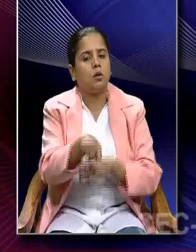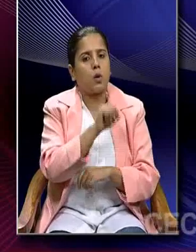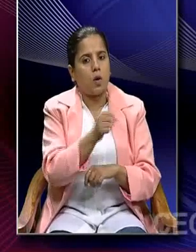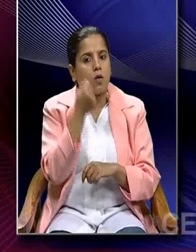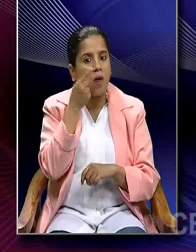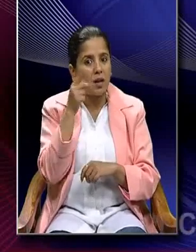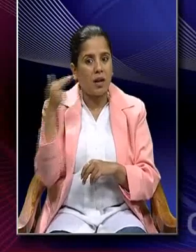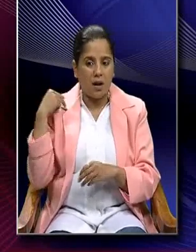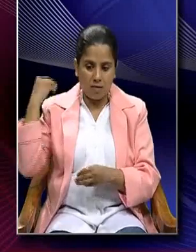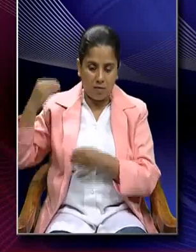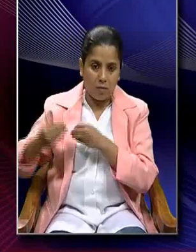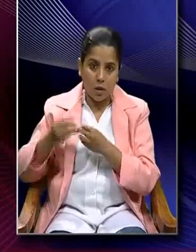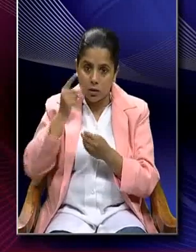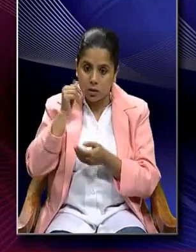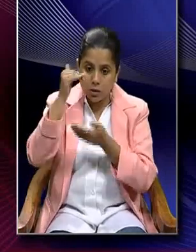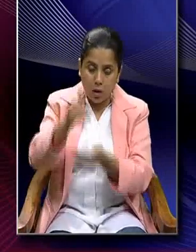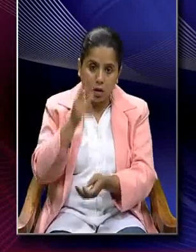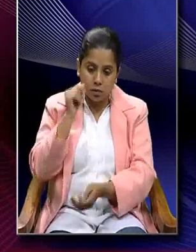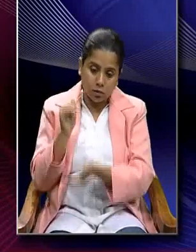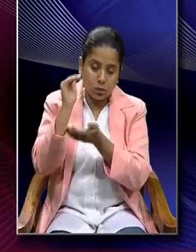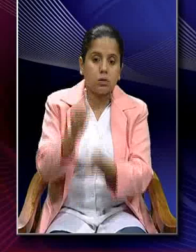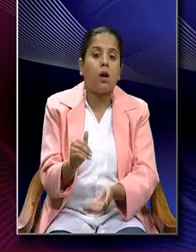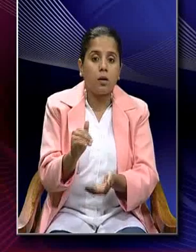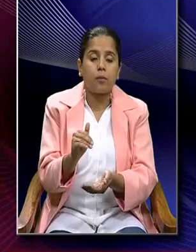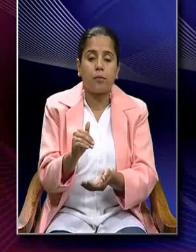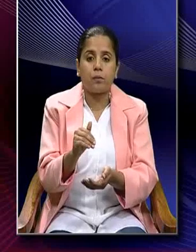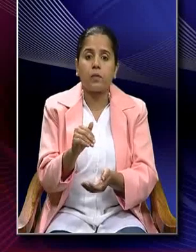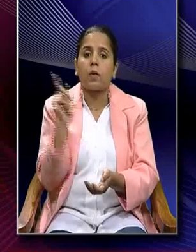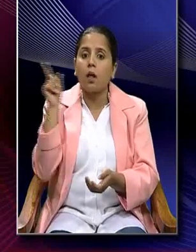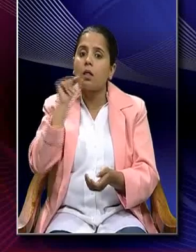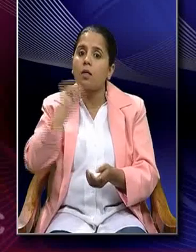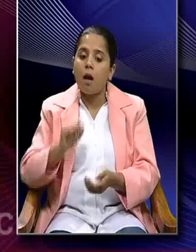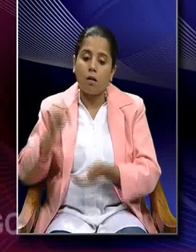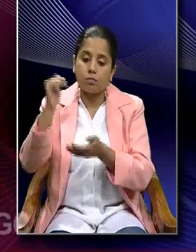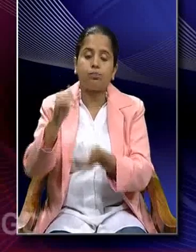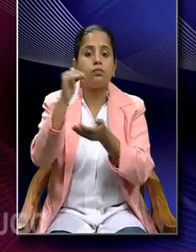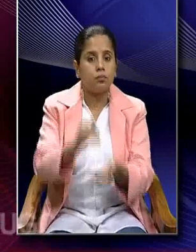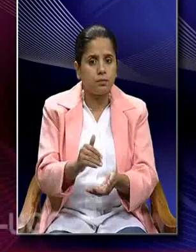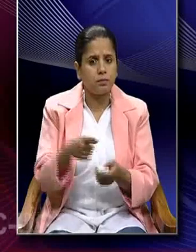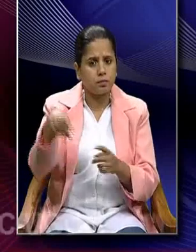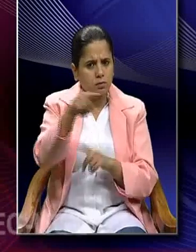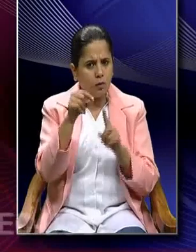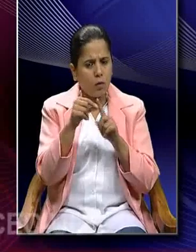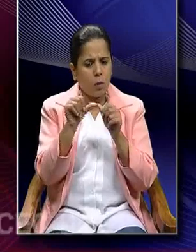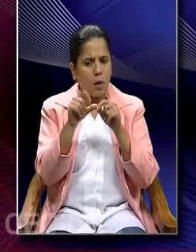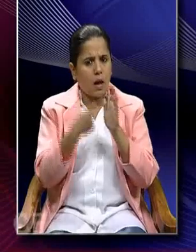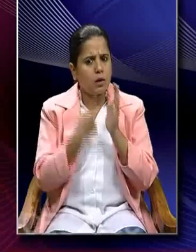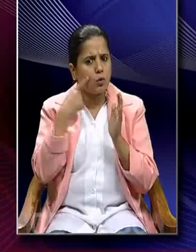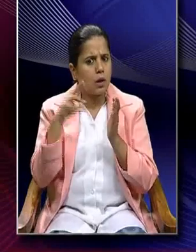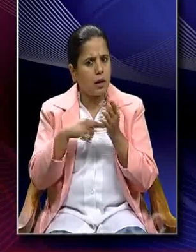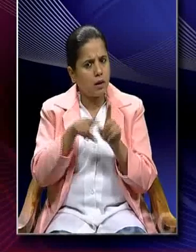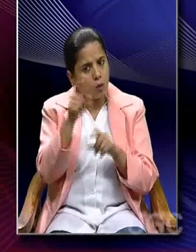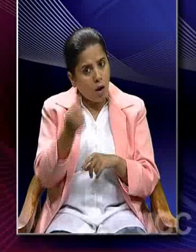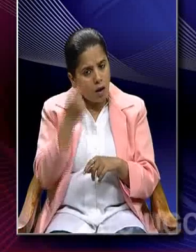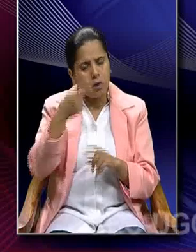father to son to grandson. If you understand patrilineal, you will understand why there is so